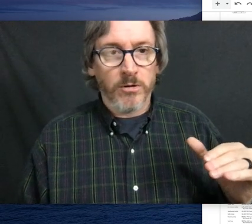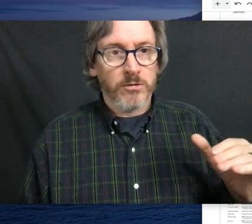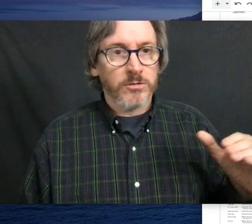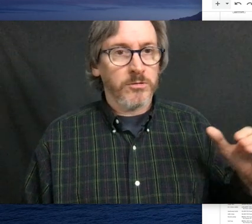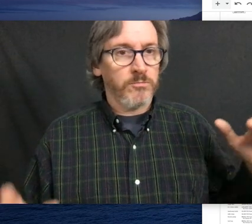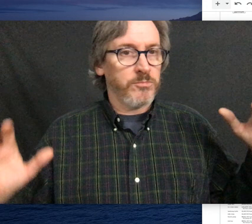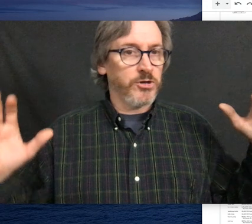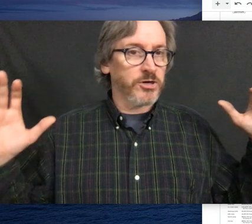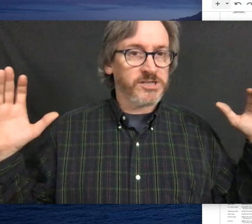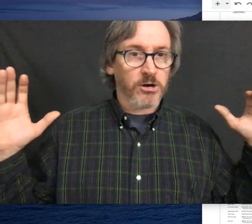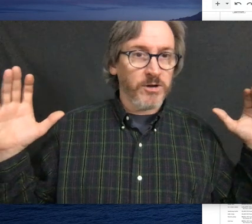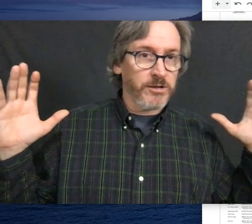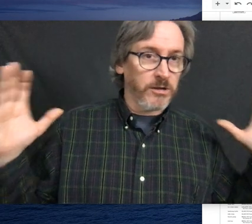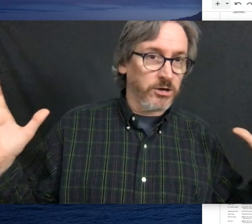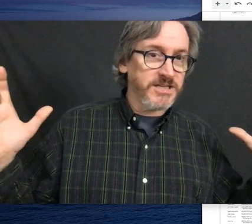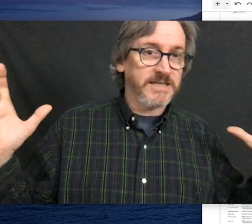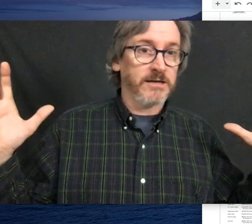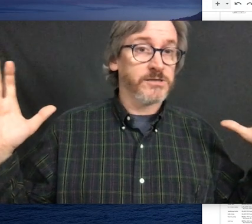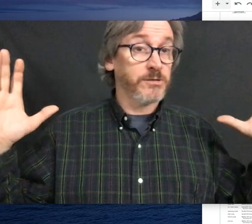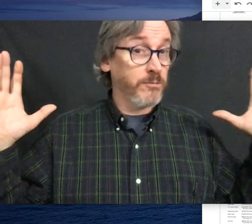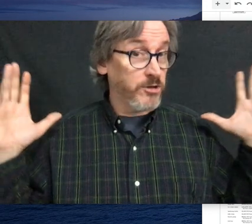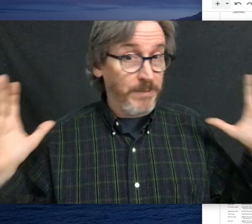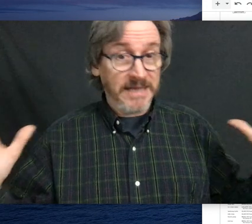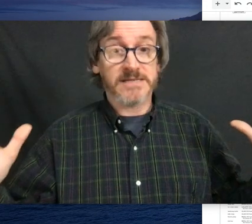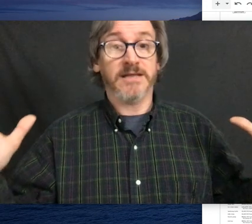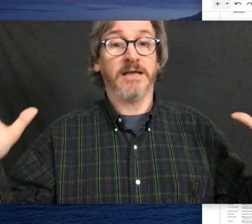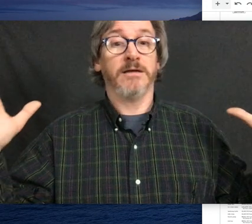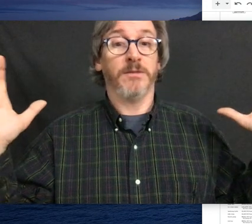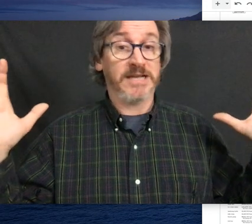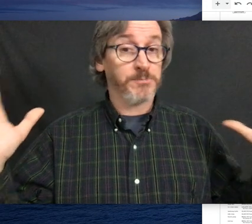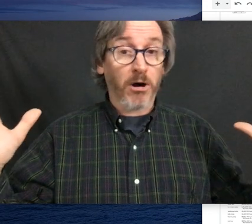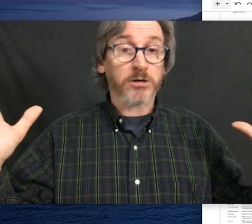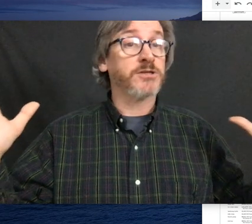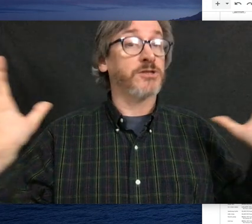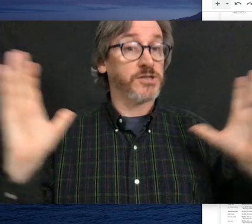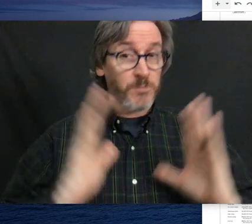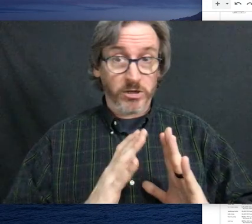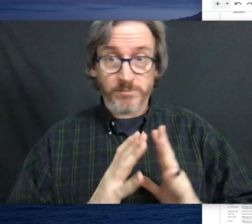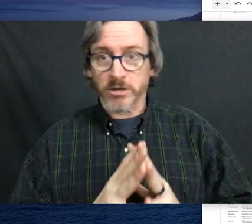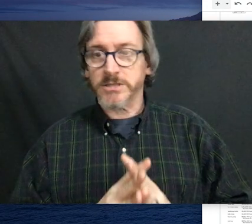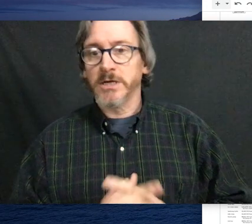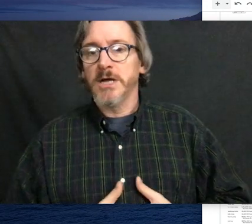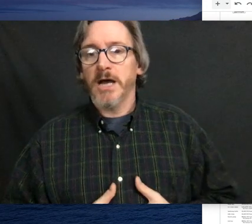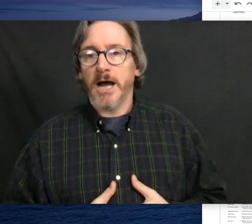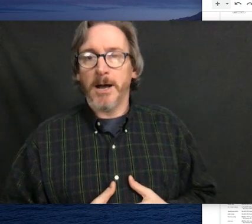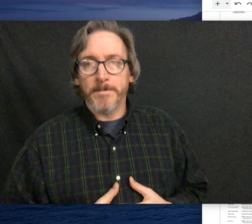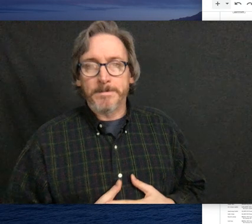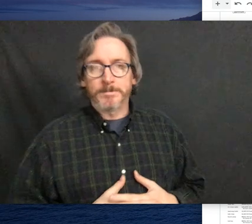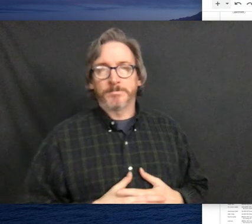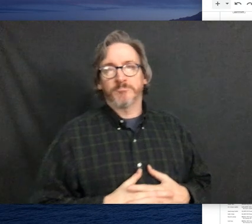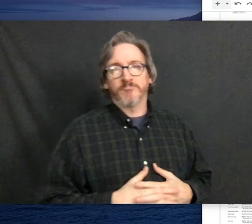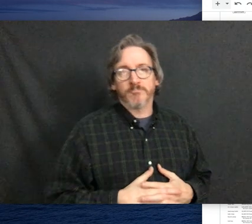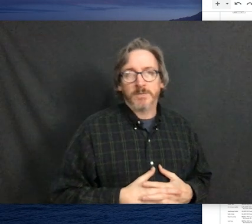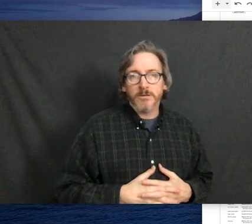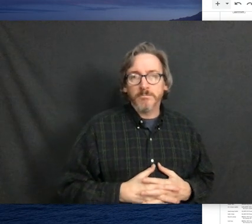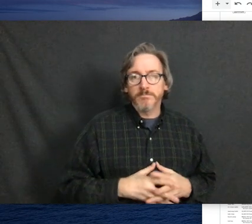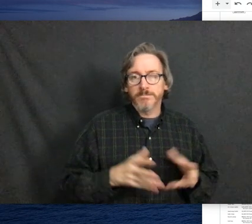So you're going to start with large details, the biggest thing, the biggest part to the smallest part.